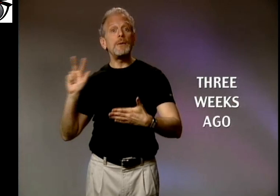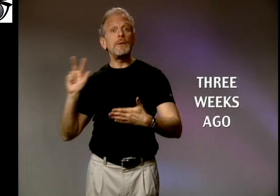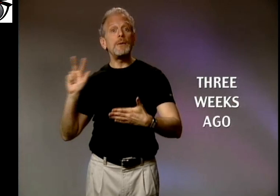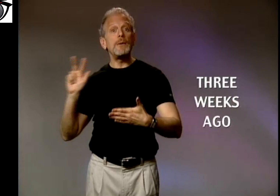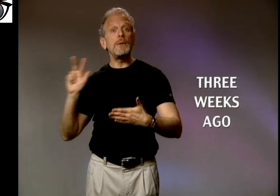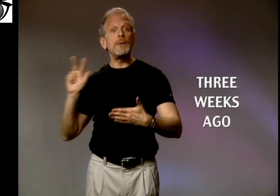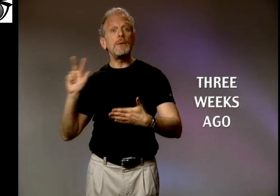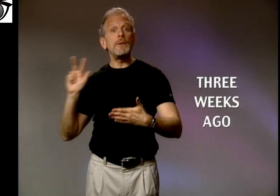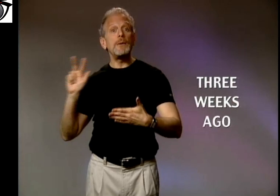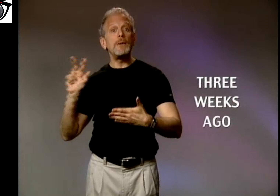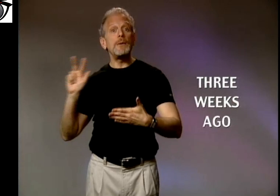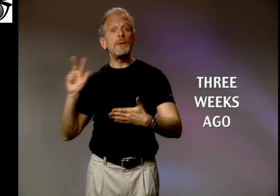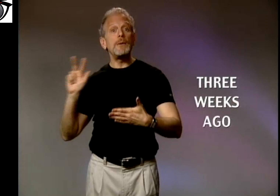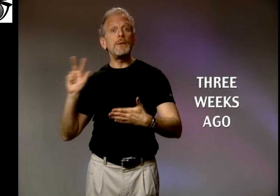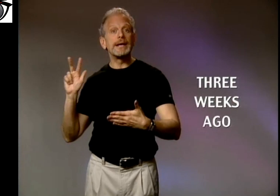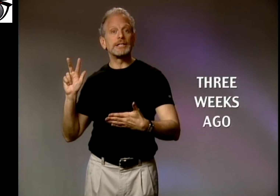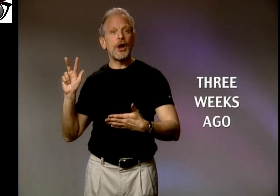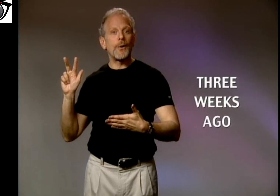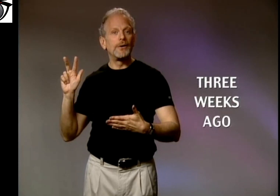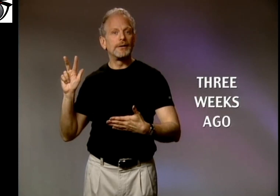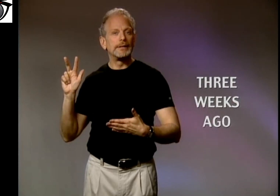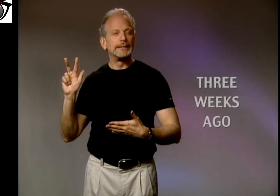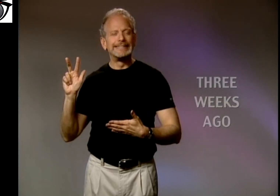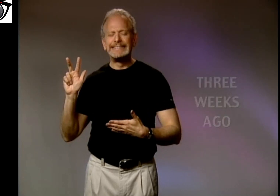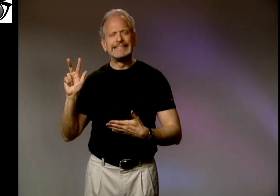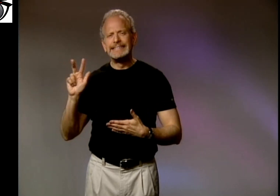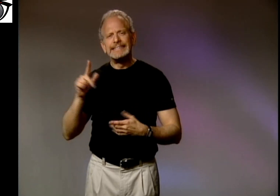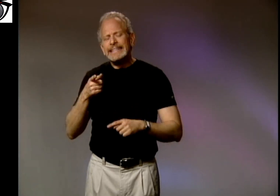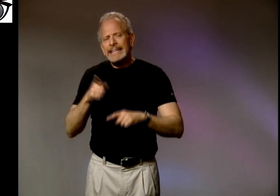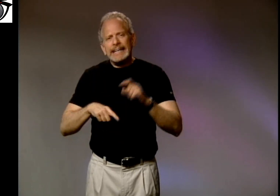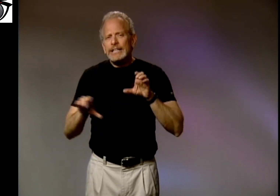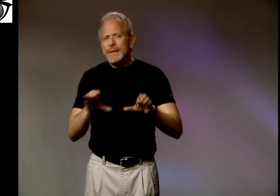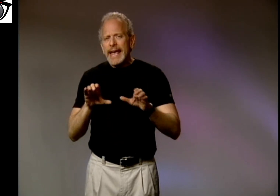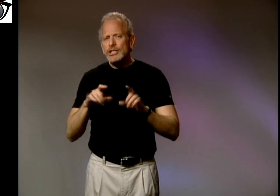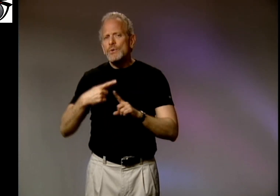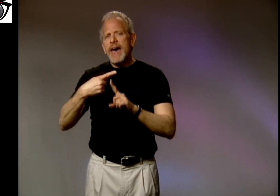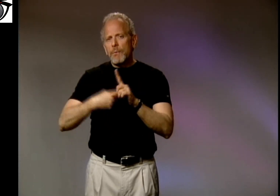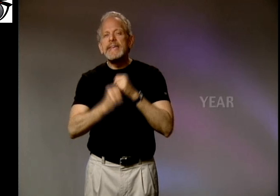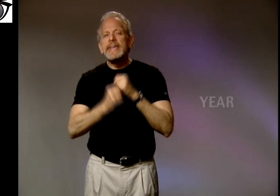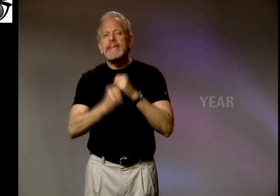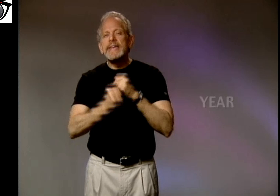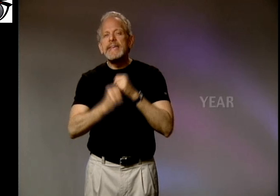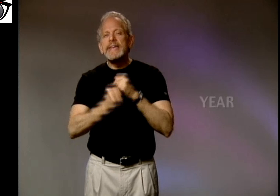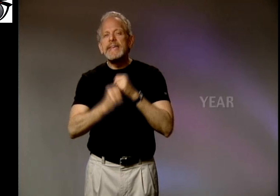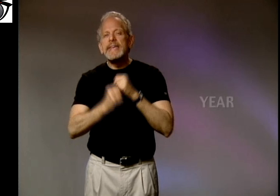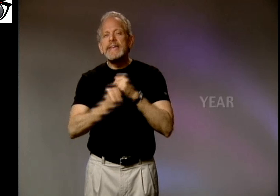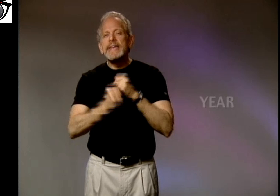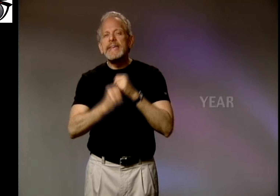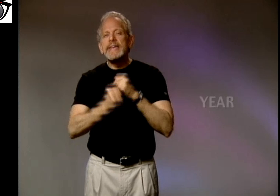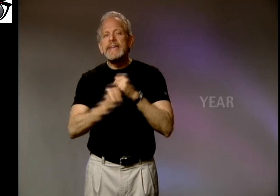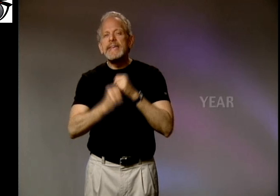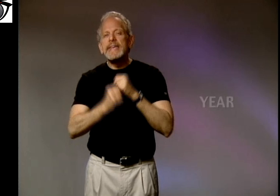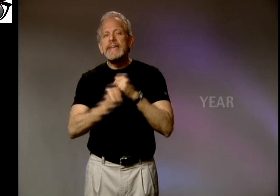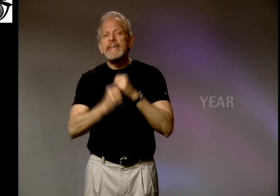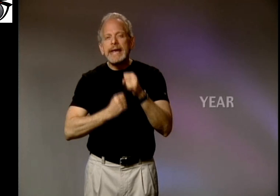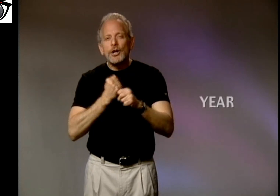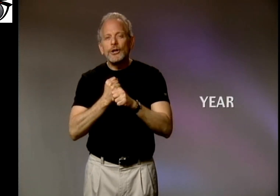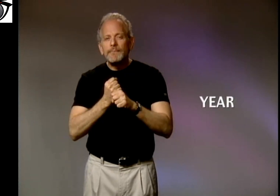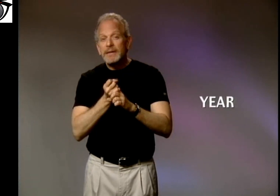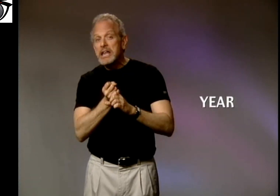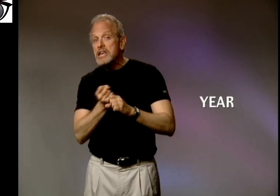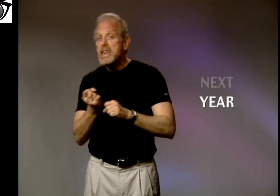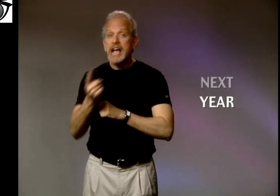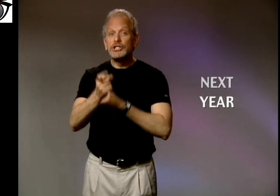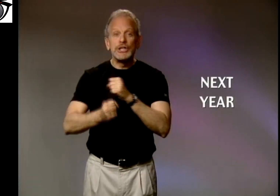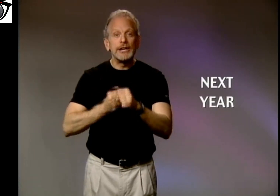How about last week and 3 weeks ago? You can't do that with month, but this is how it looks with